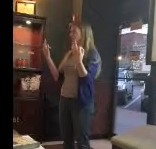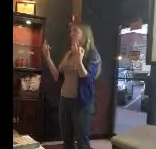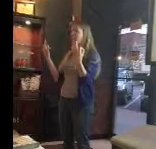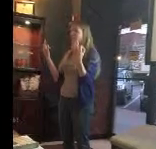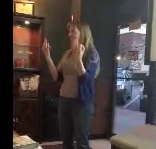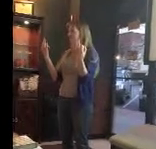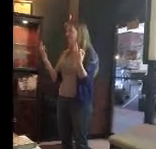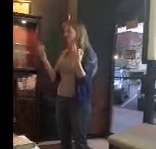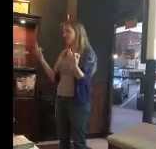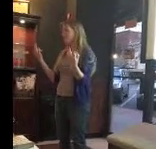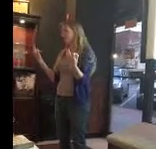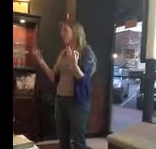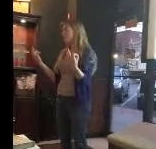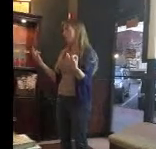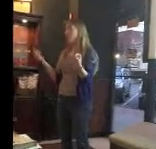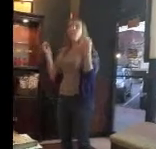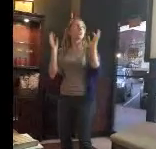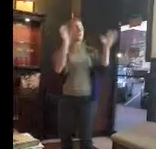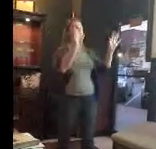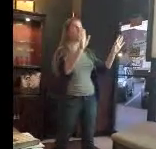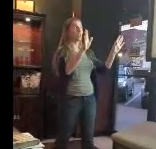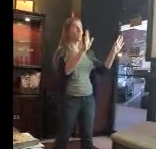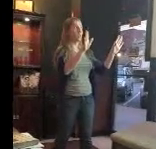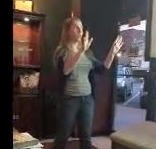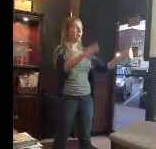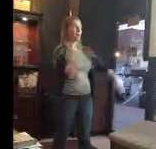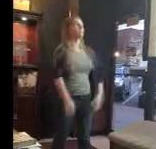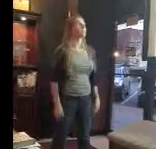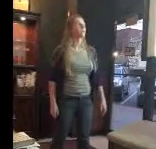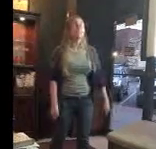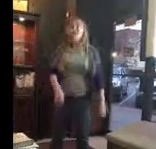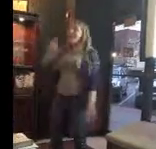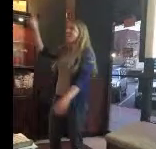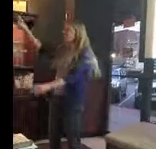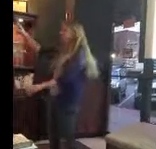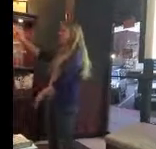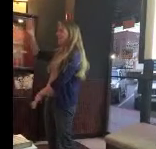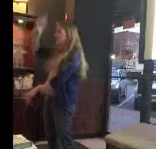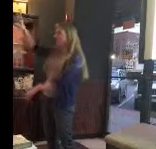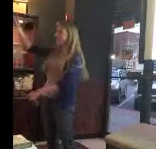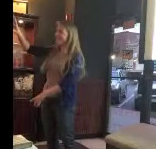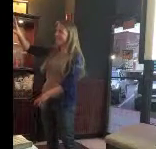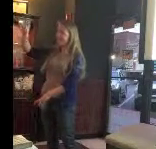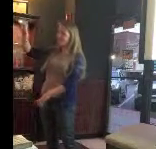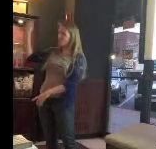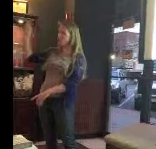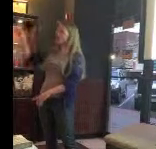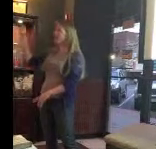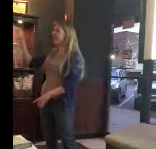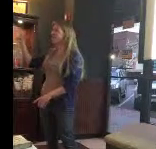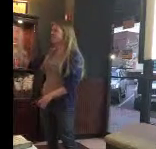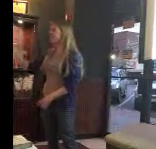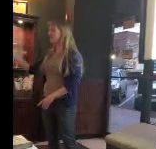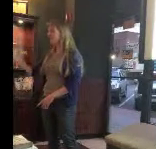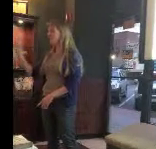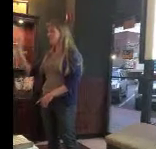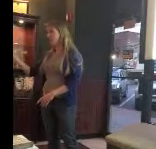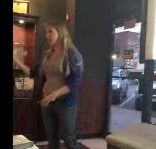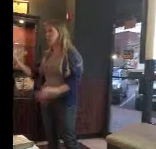group, and that's not good. Okay, so that's not a good way to go about this. Okay, and that missingness is due to some kind of reason. It wasn't random. It's